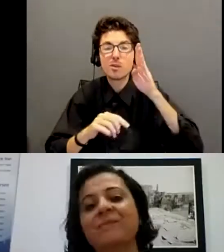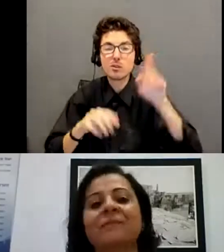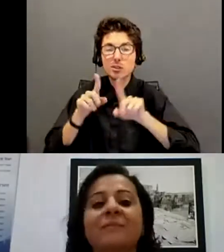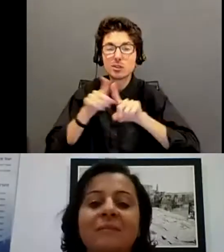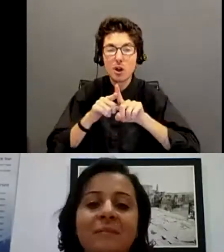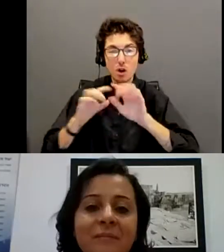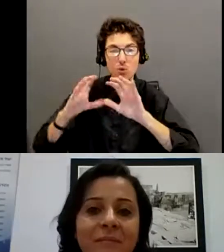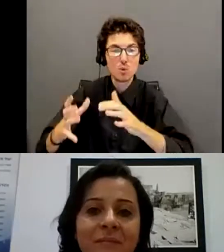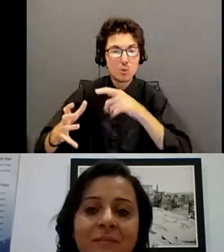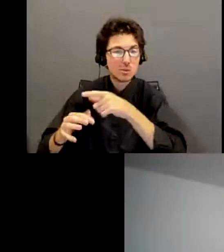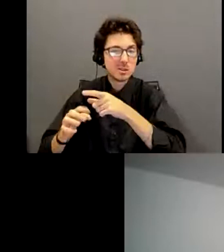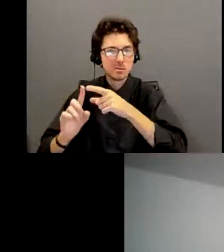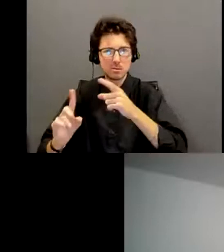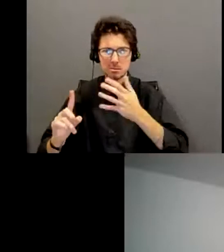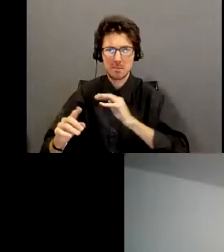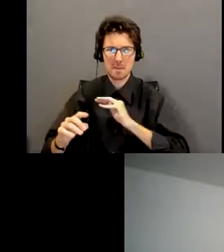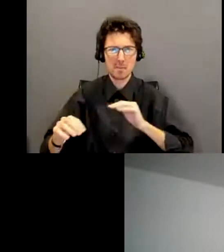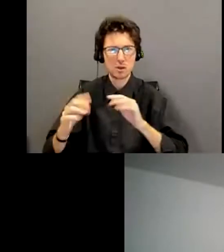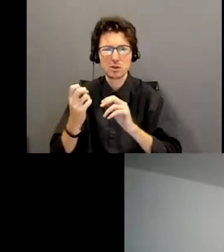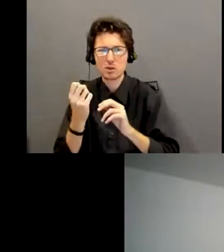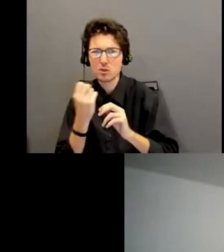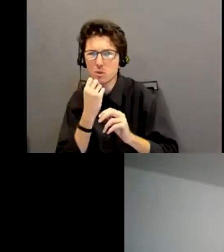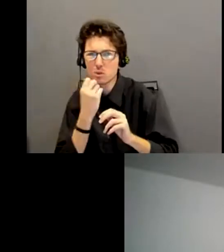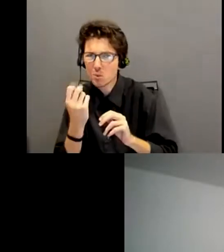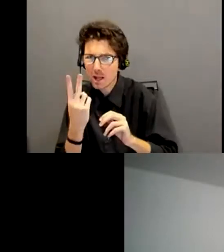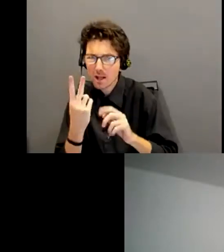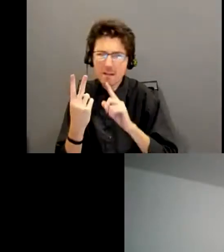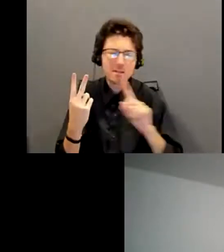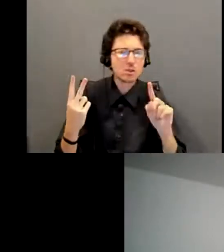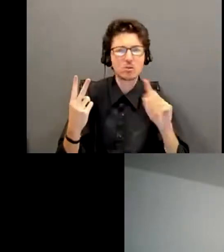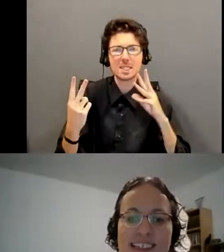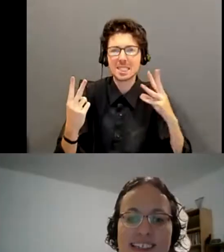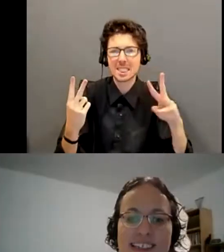Nadi, your answer to that question?